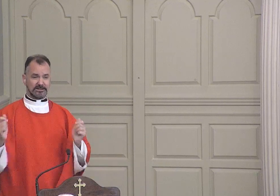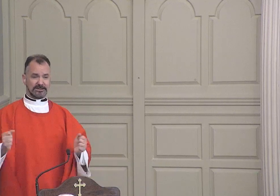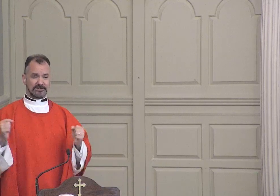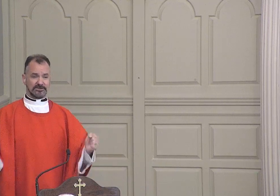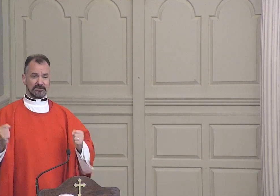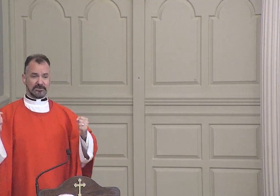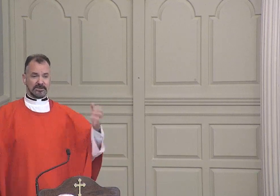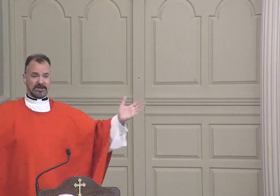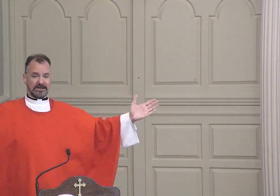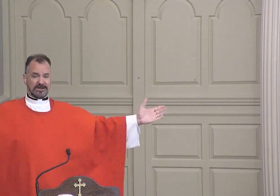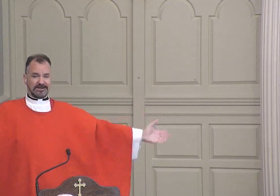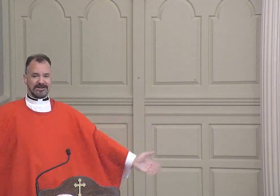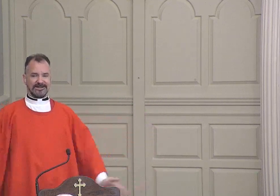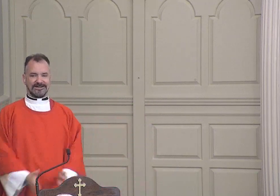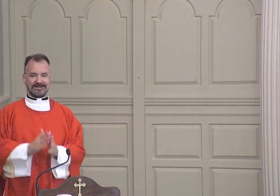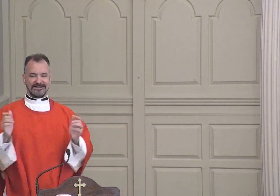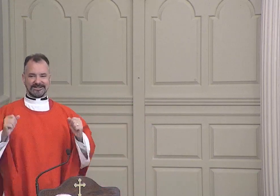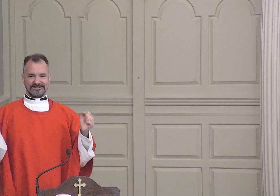Alleluia,